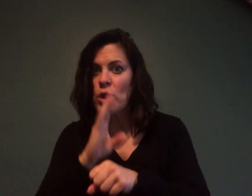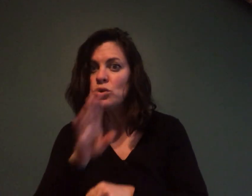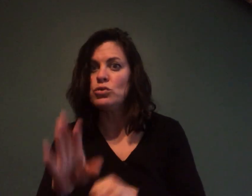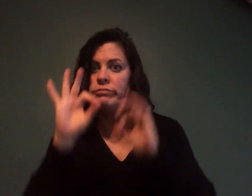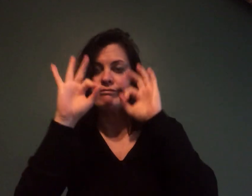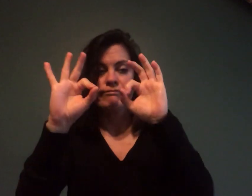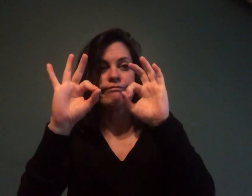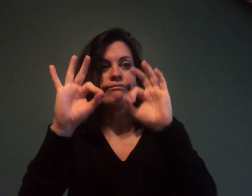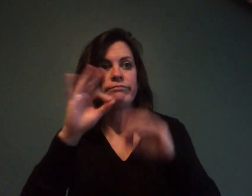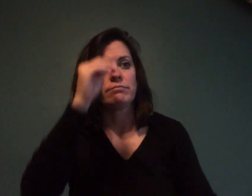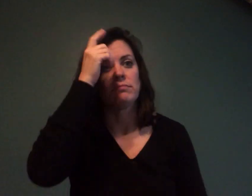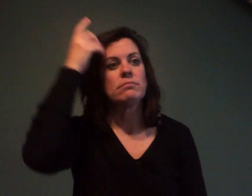Sam?